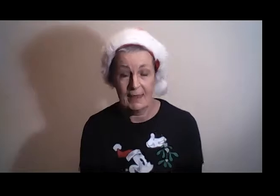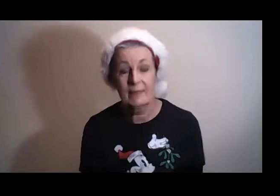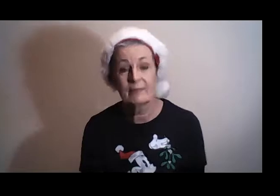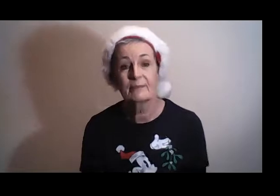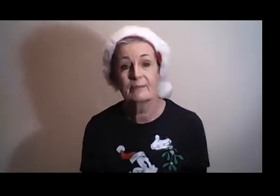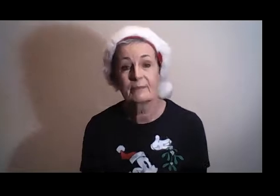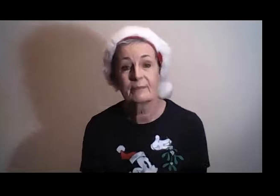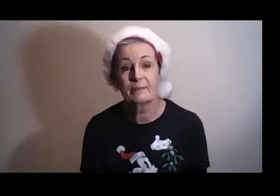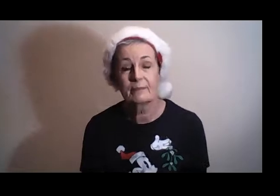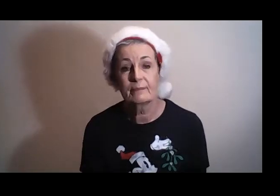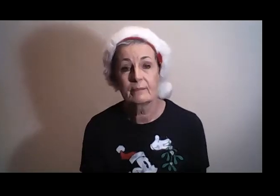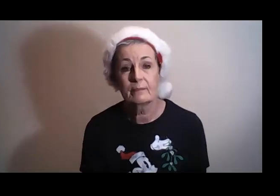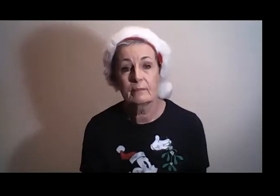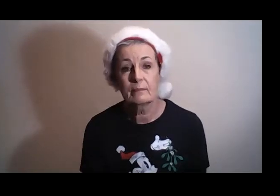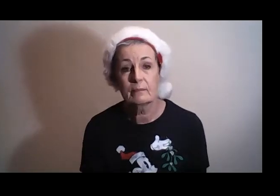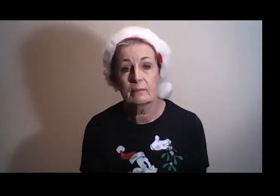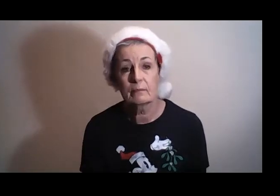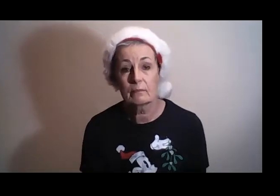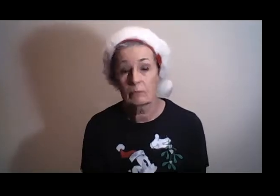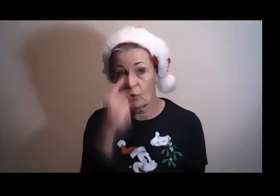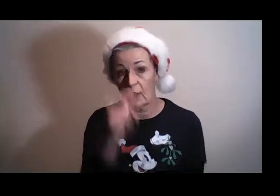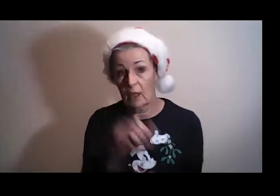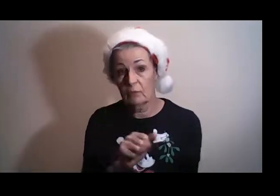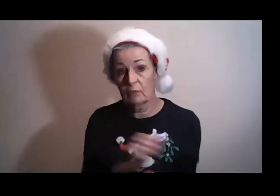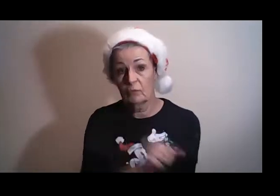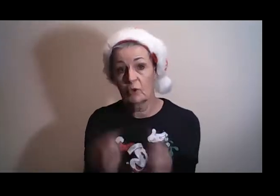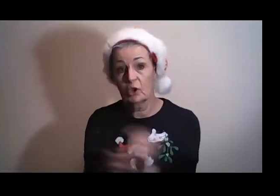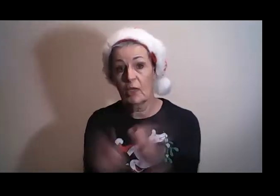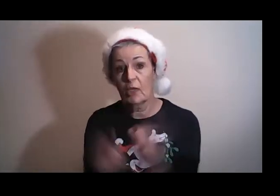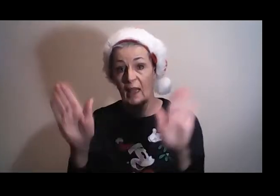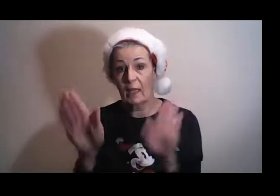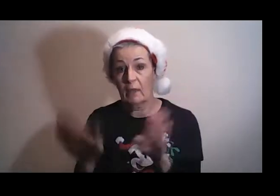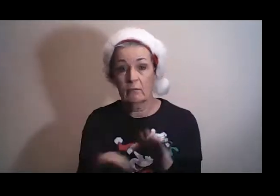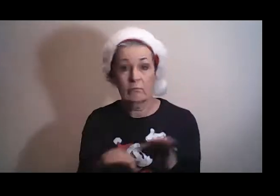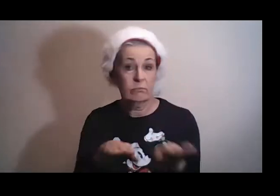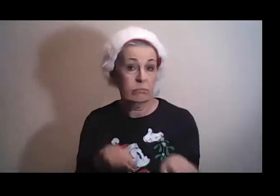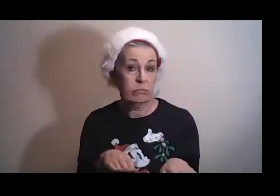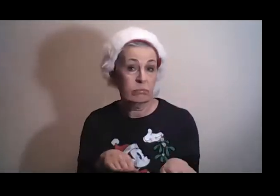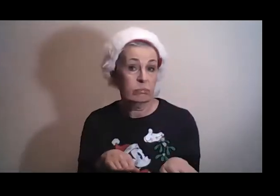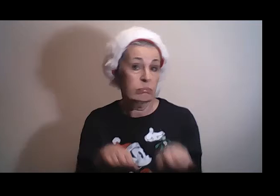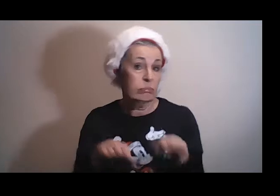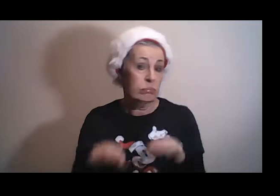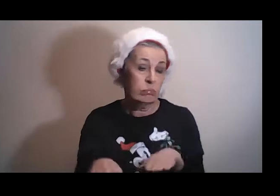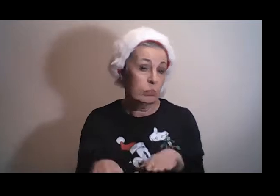And if you can just swap your legs, have the other side forward a bit.